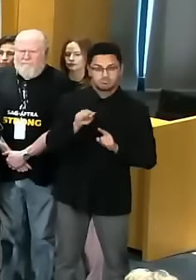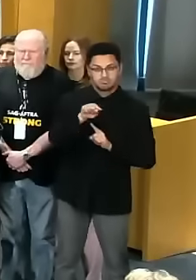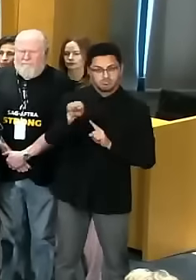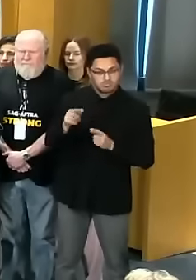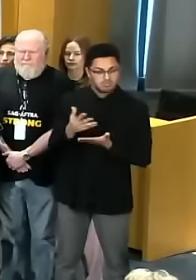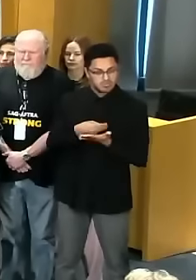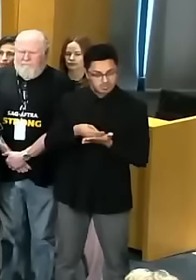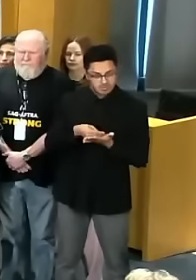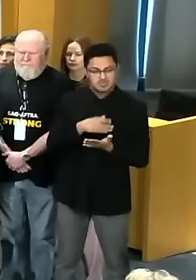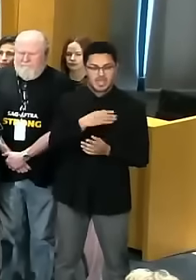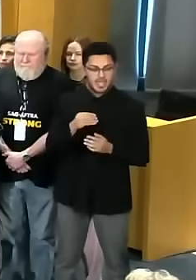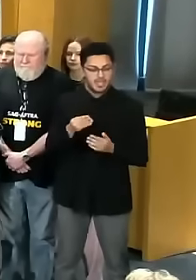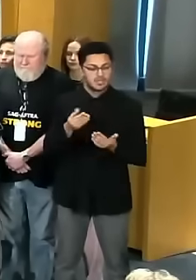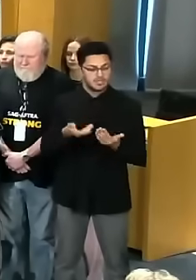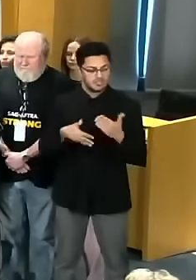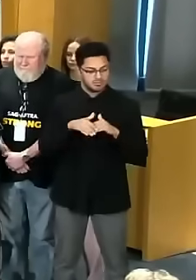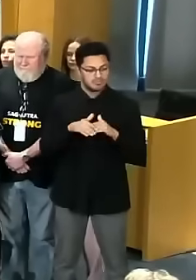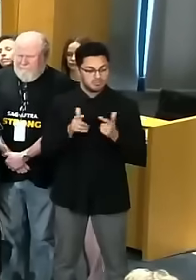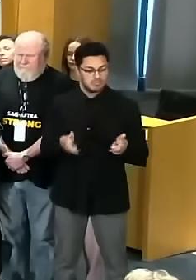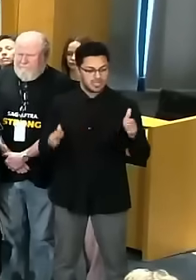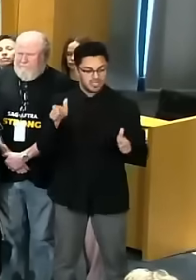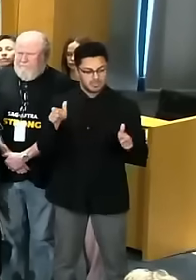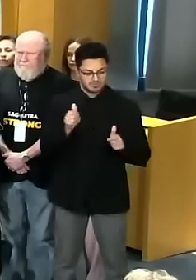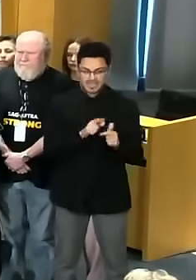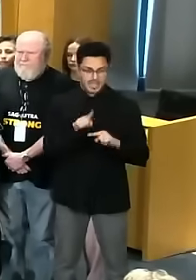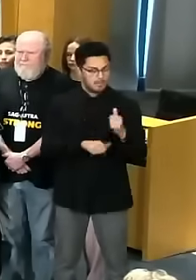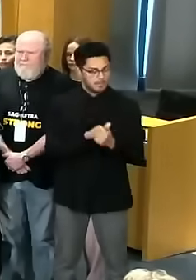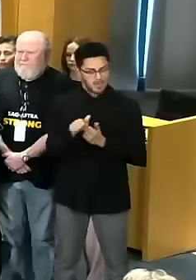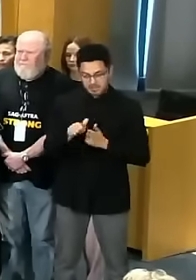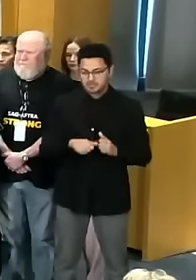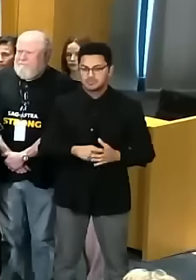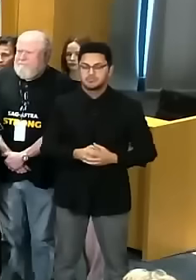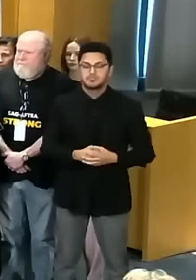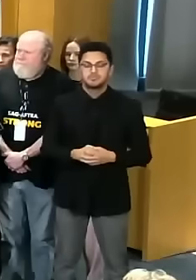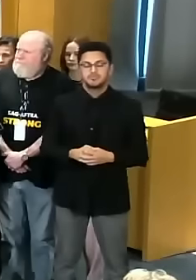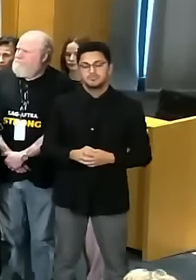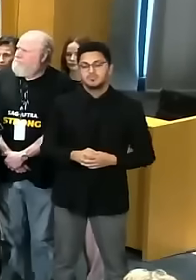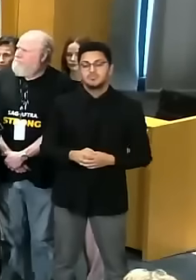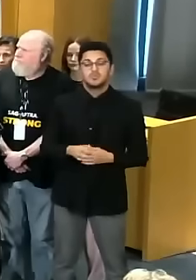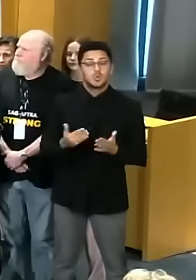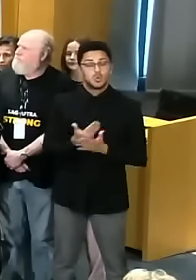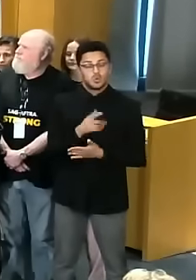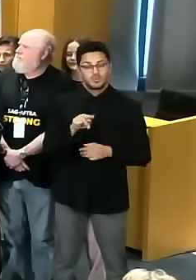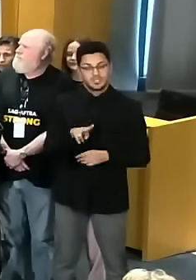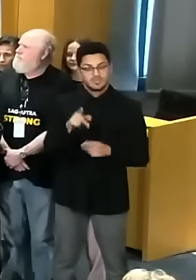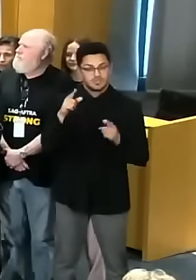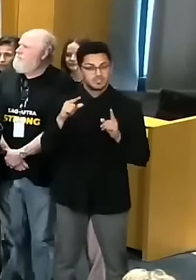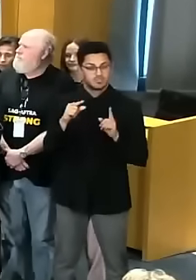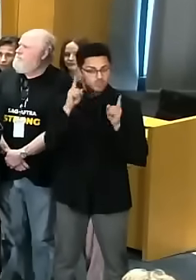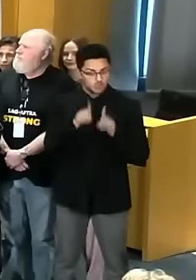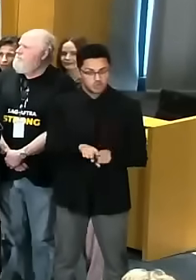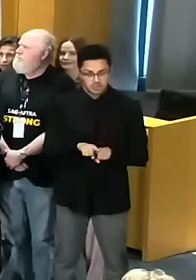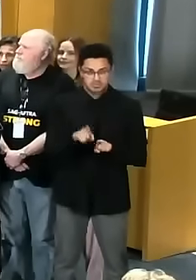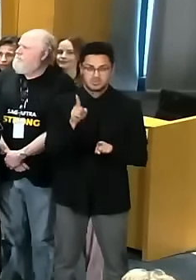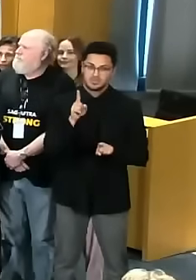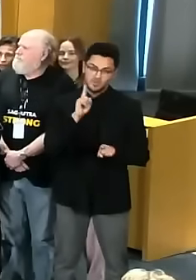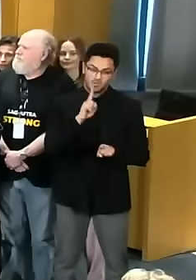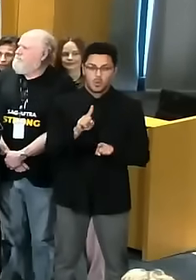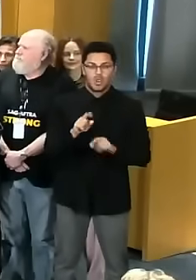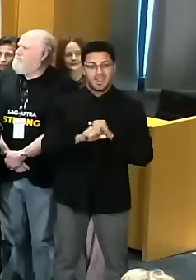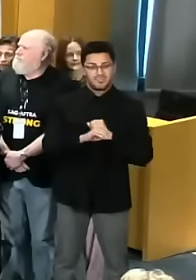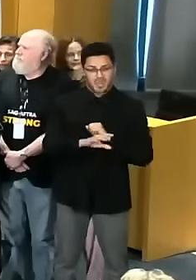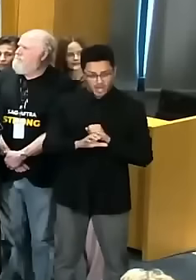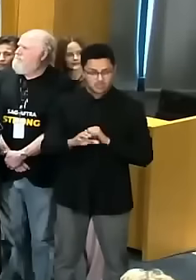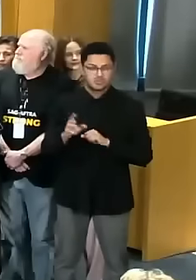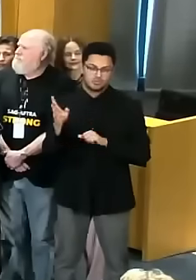residual ceilings. We have new minimums established by applying television terms for high-budget, made-for-advertiser-supported